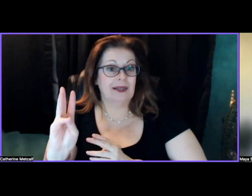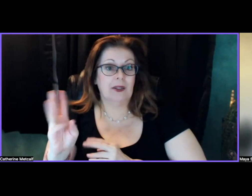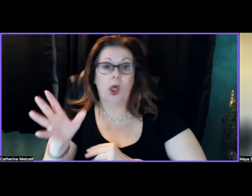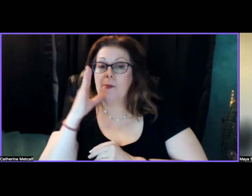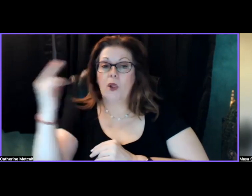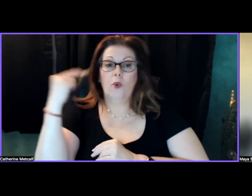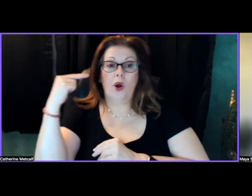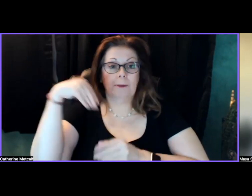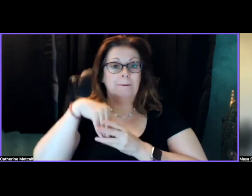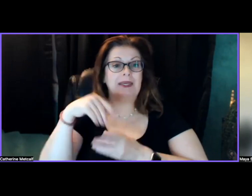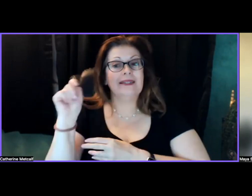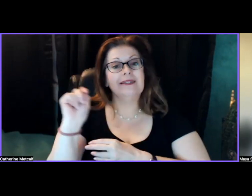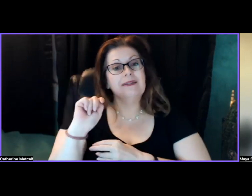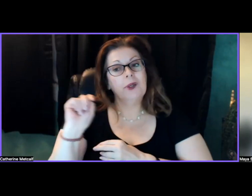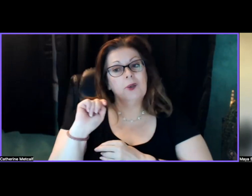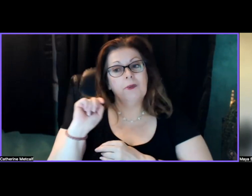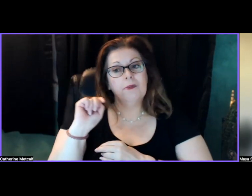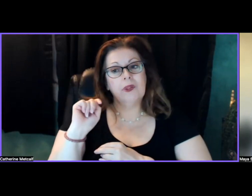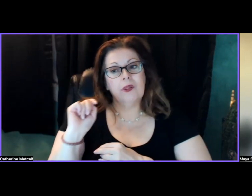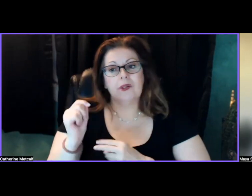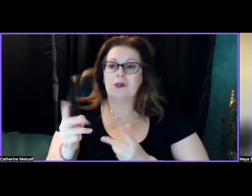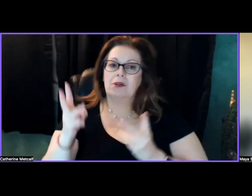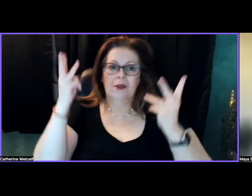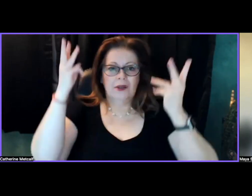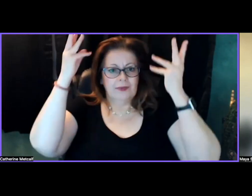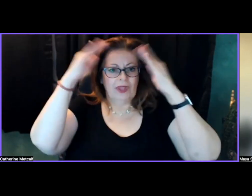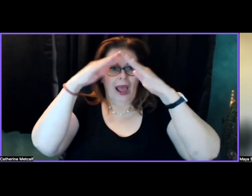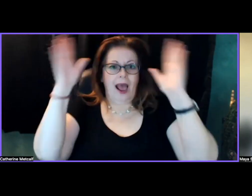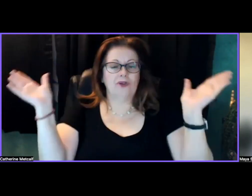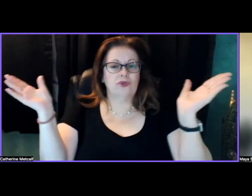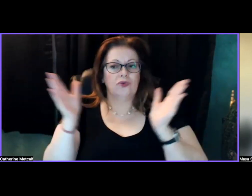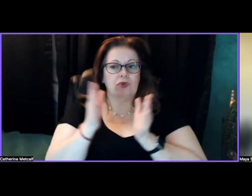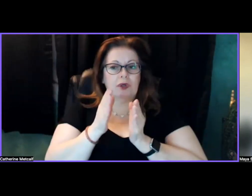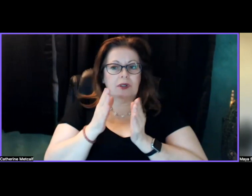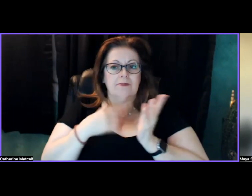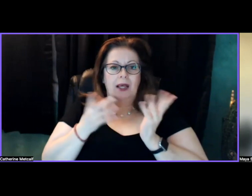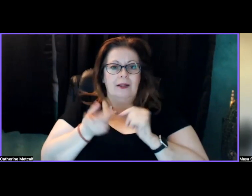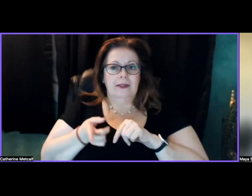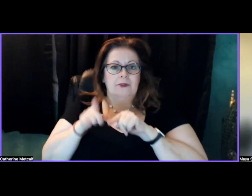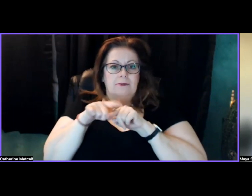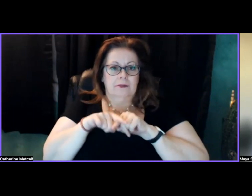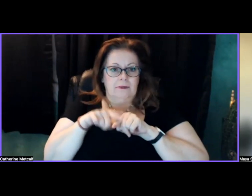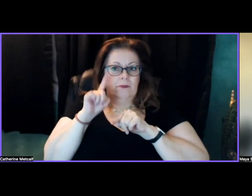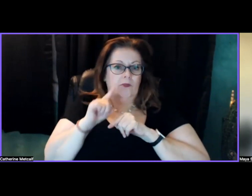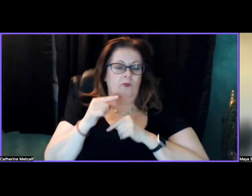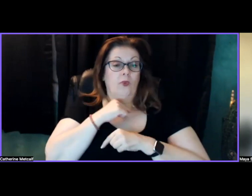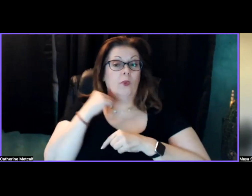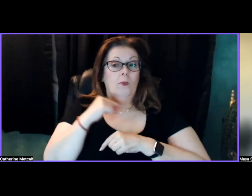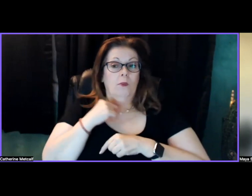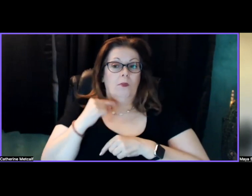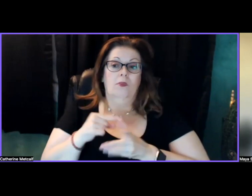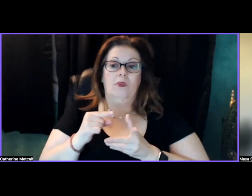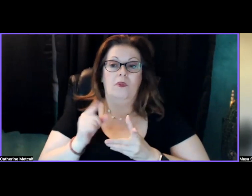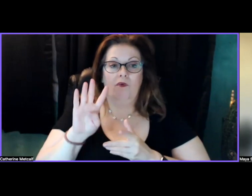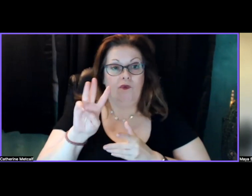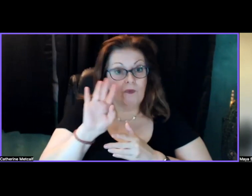house shrinks to the fabric across my breast, and haven't I been good? Crossed my legs for the priests and capitalists. 61, it takes me 4 neighborhoods to